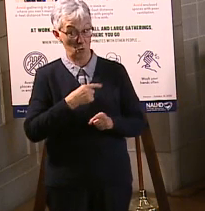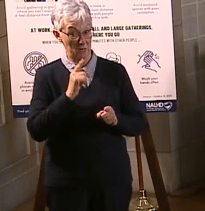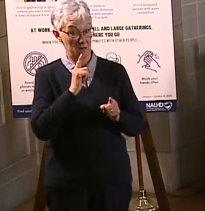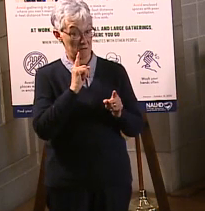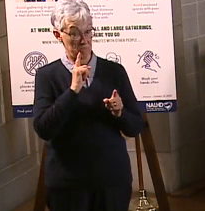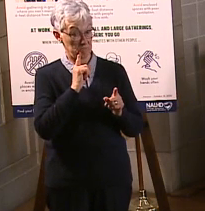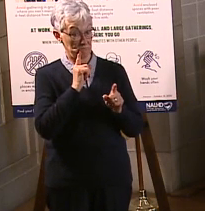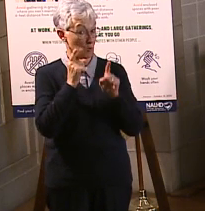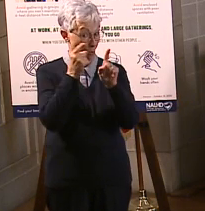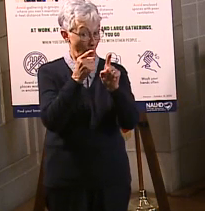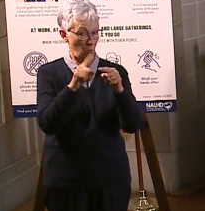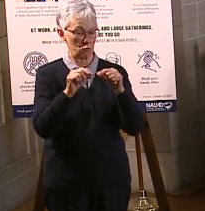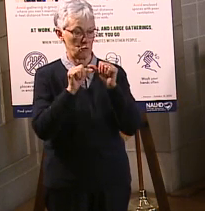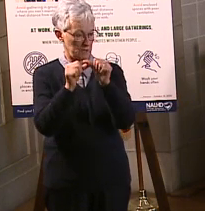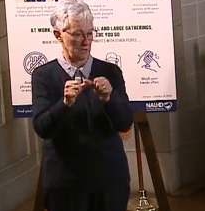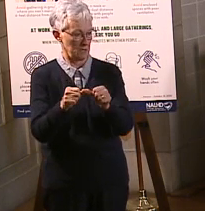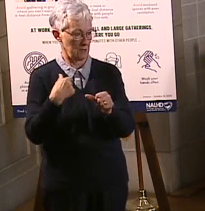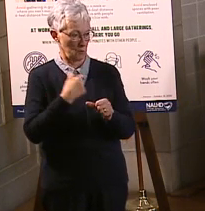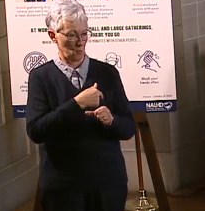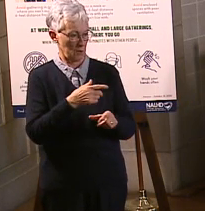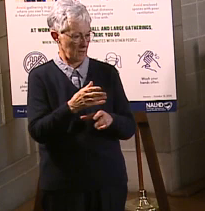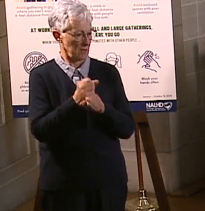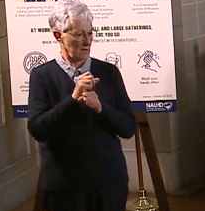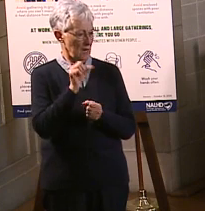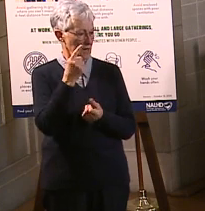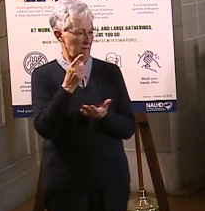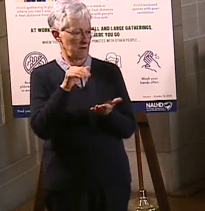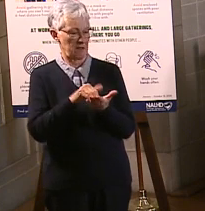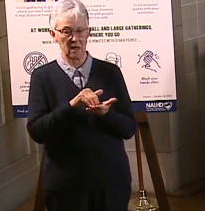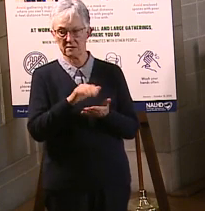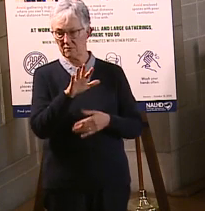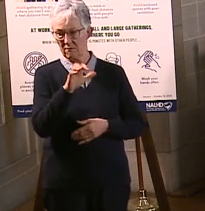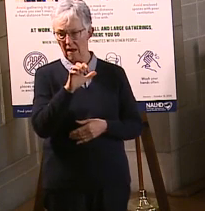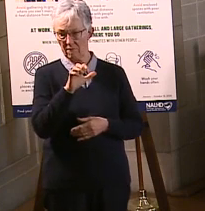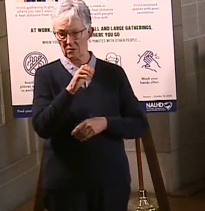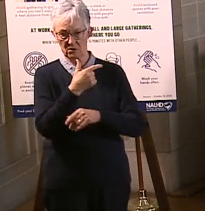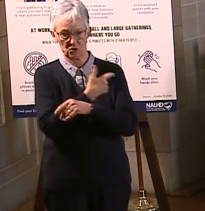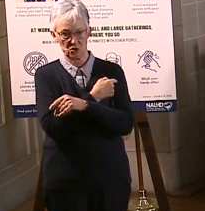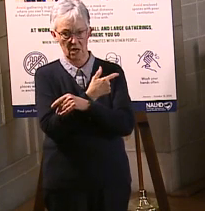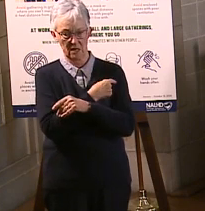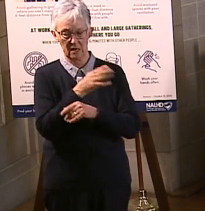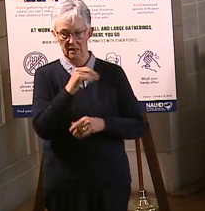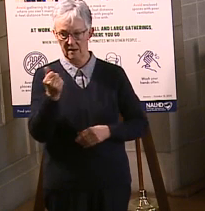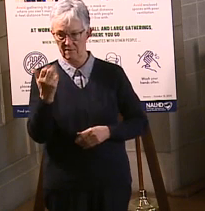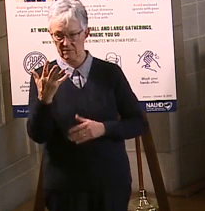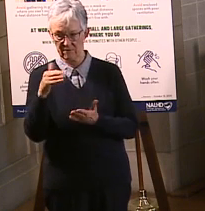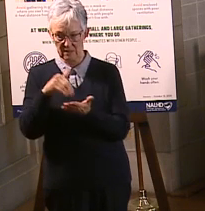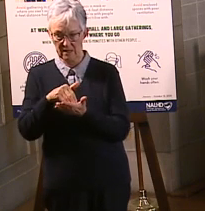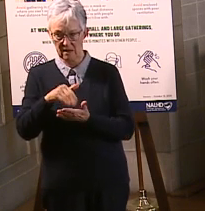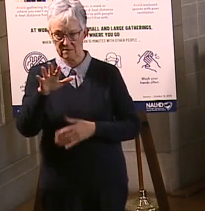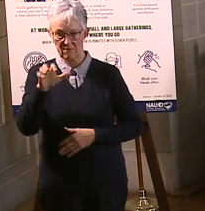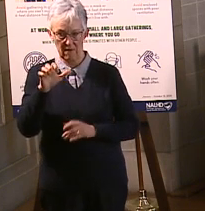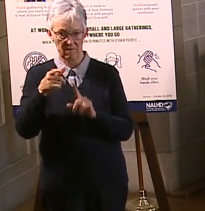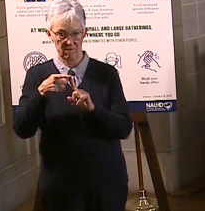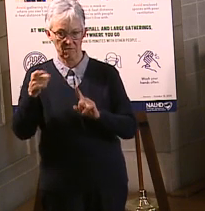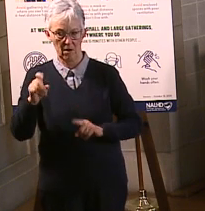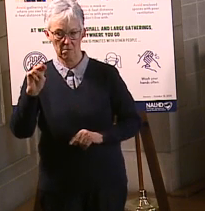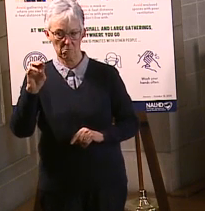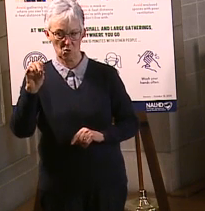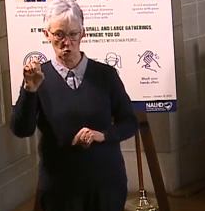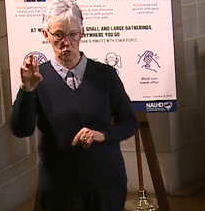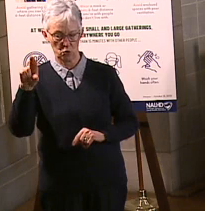we received 11,700 Pfizer primary doses and 15,500 Moderna primary